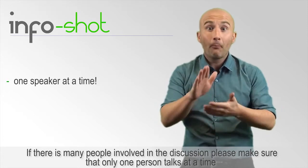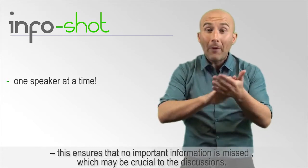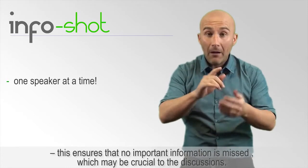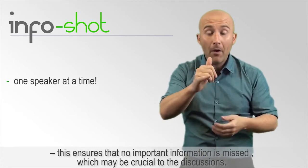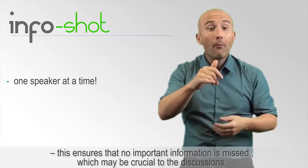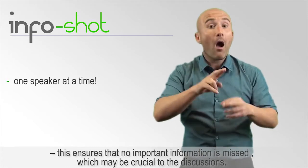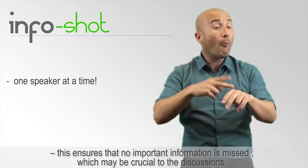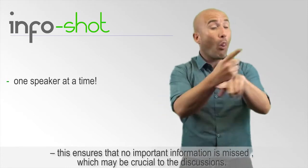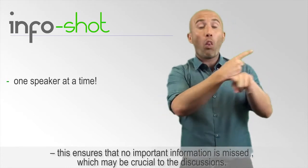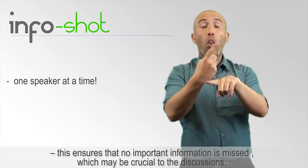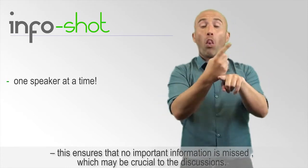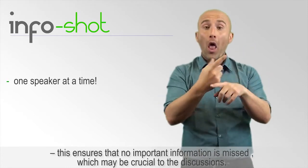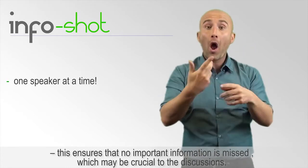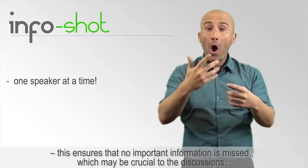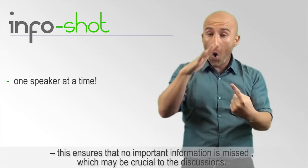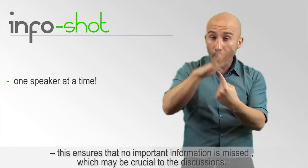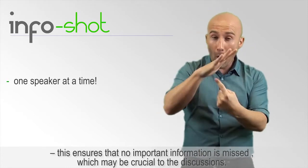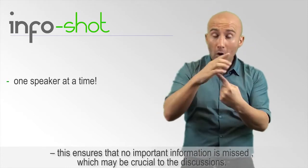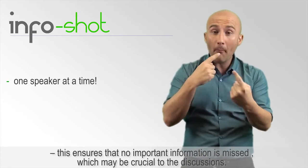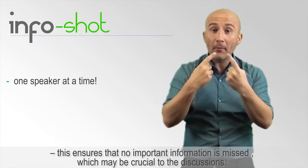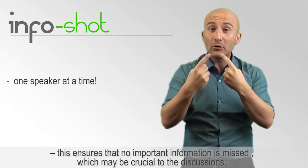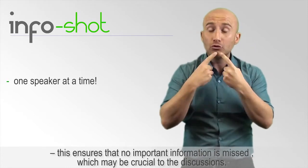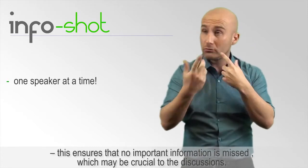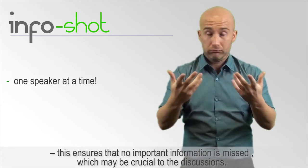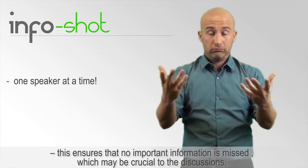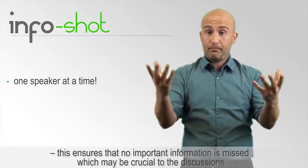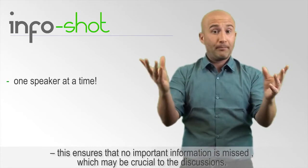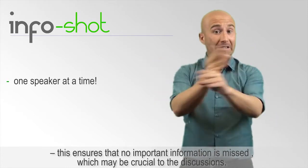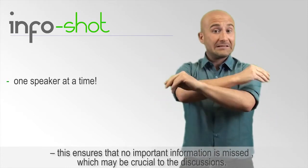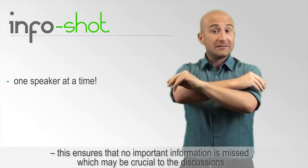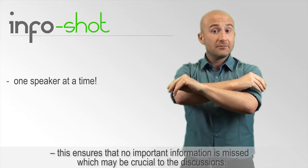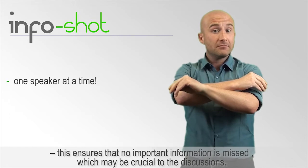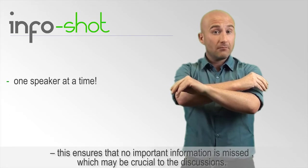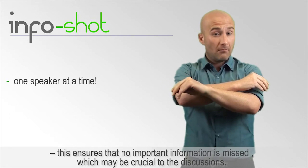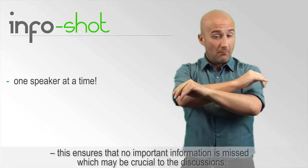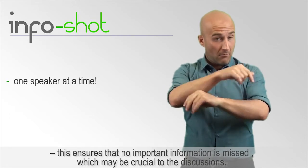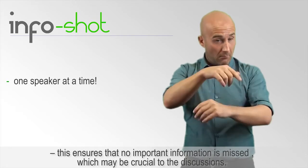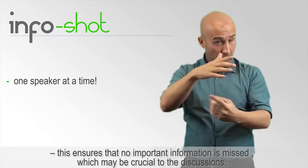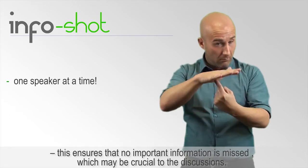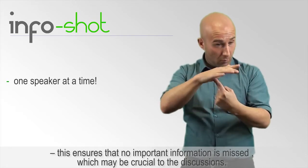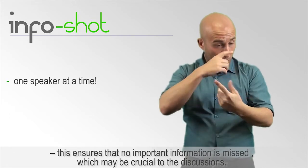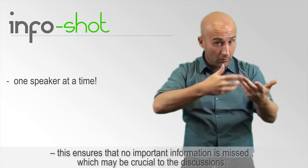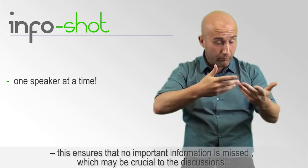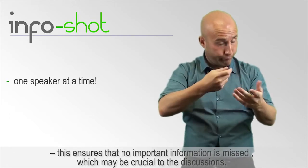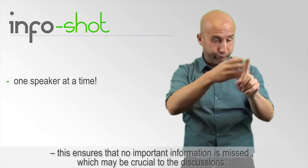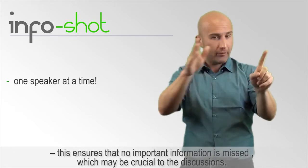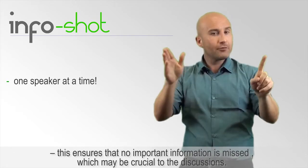This ensures that no important information is missed, which may be crucial to the discussions.